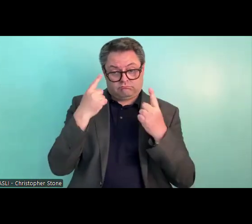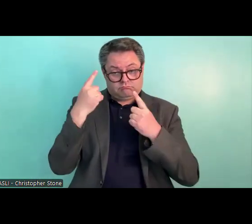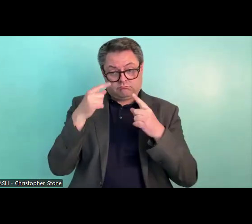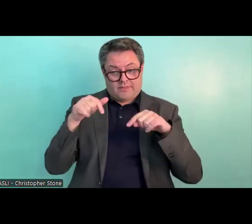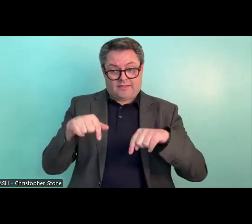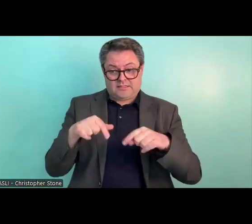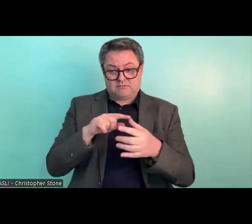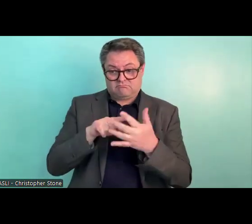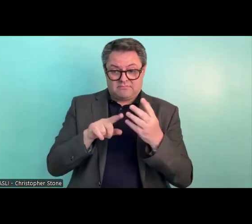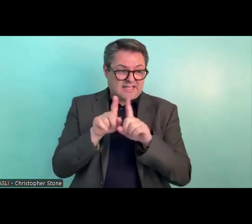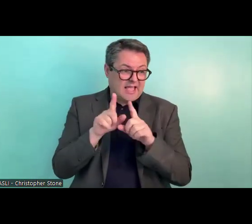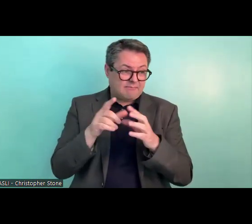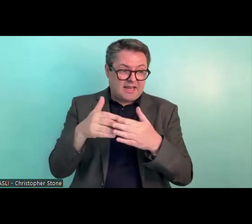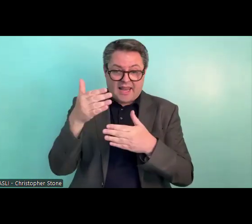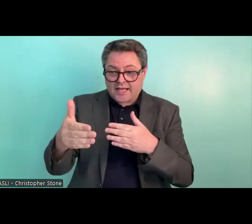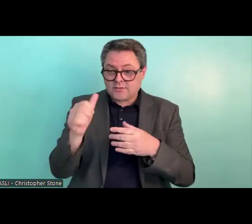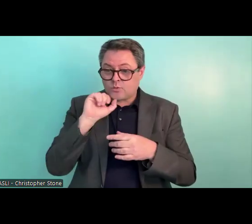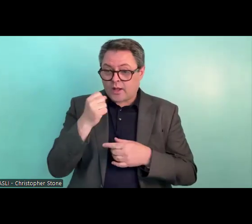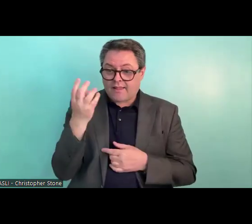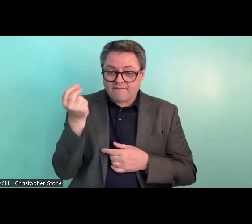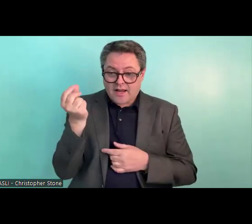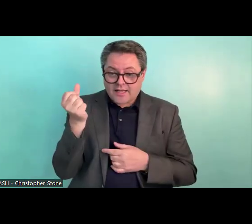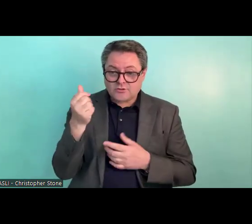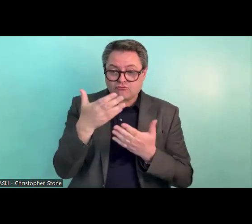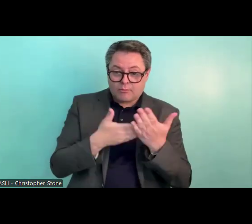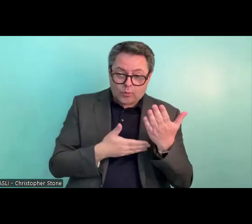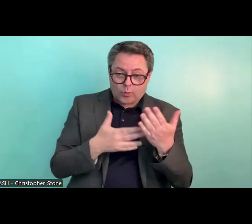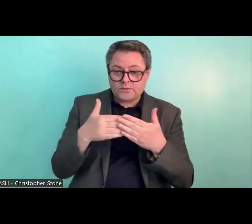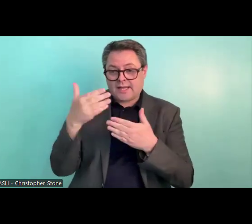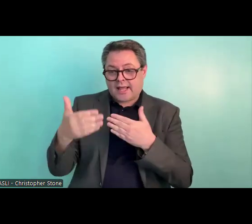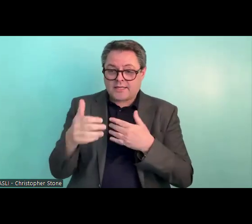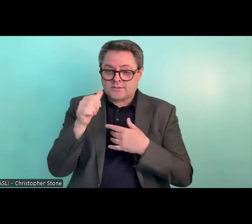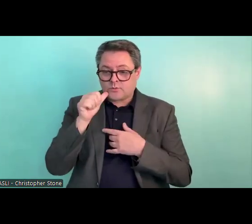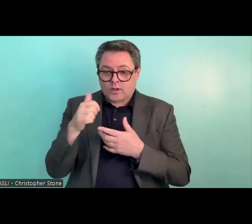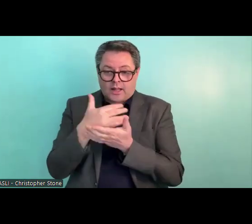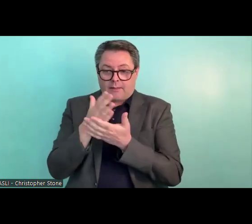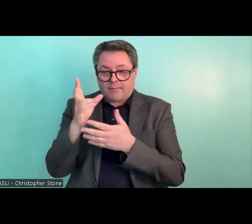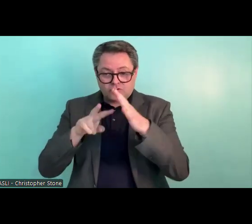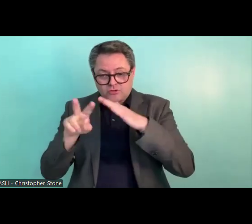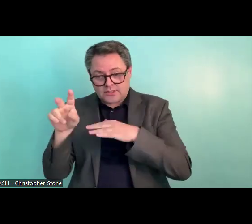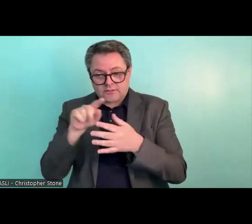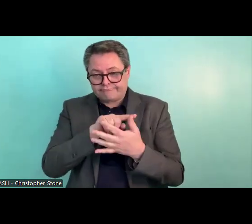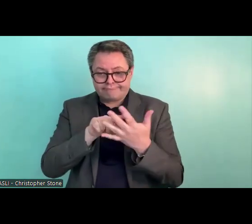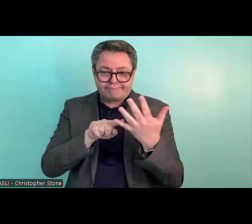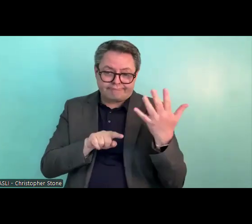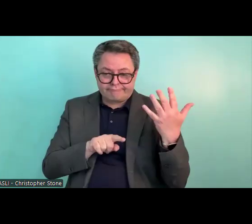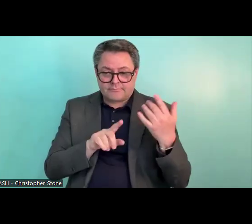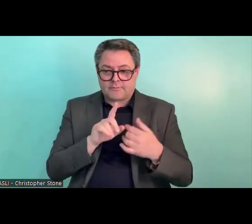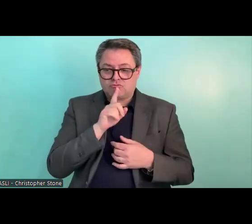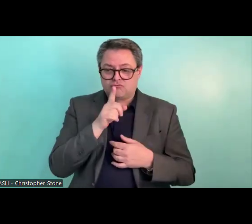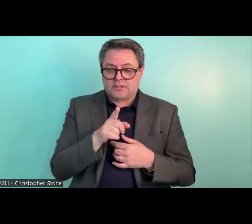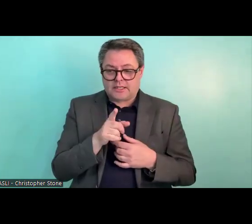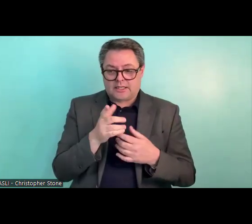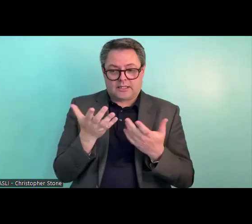So my question for you is, will this be the same for the next documents? So the financial reports,